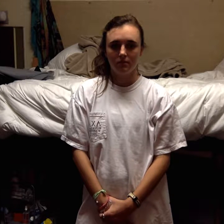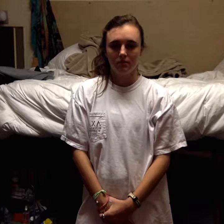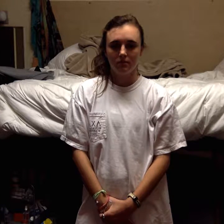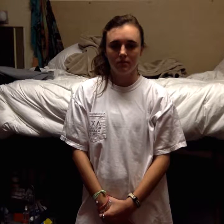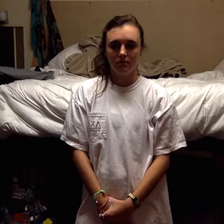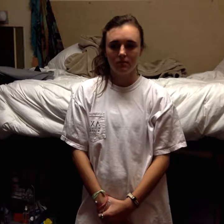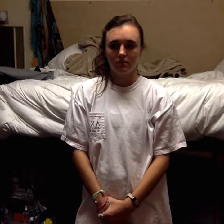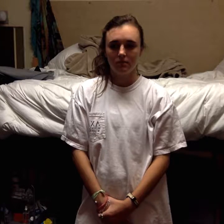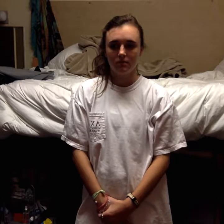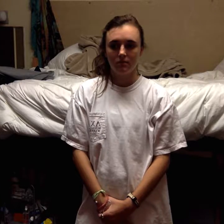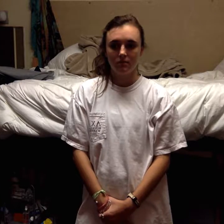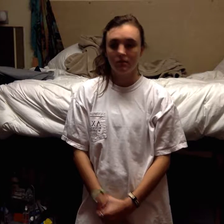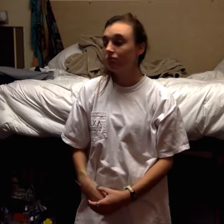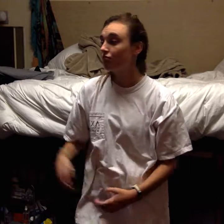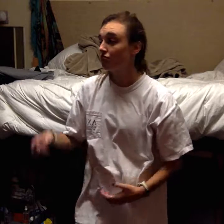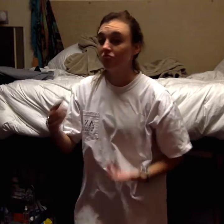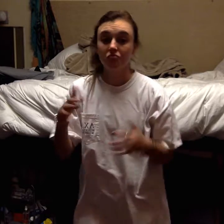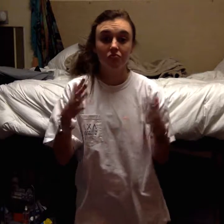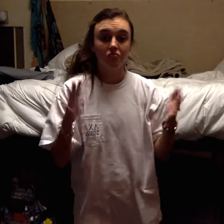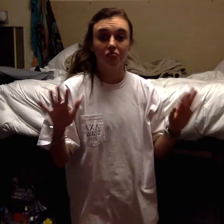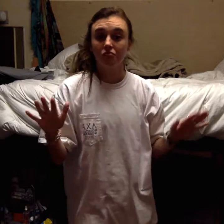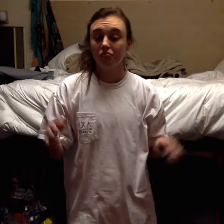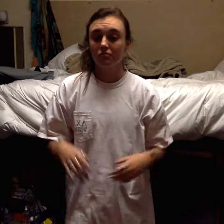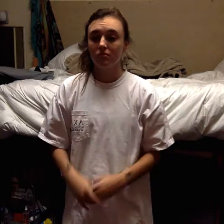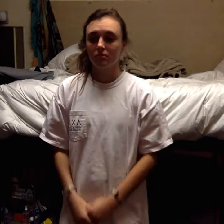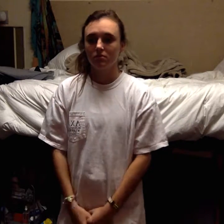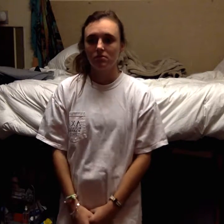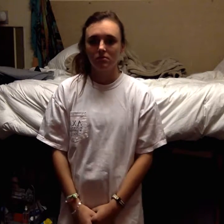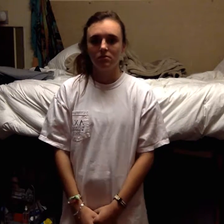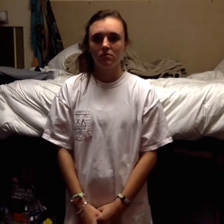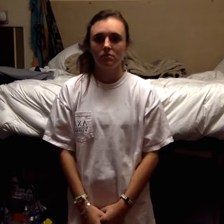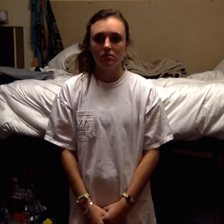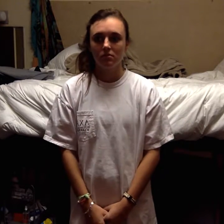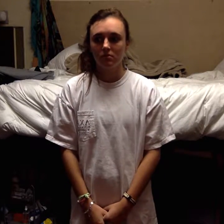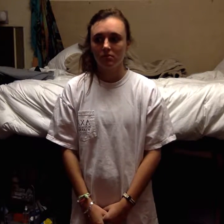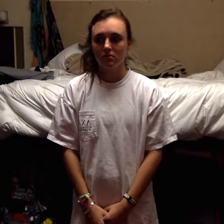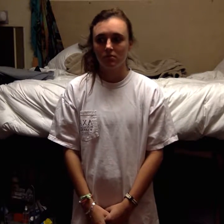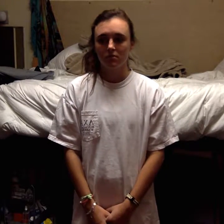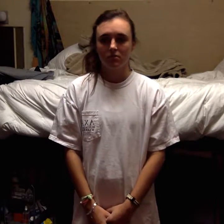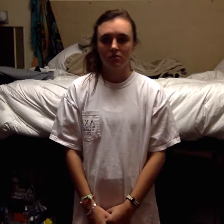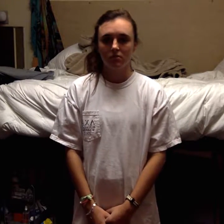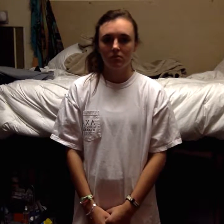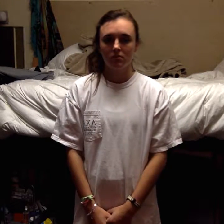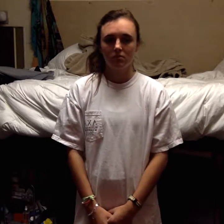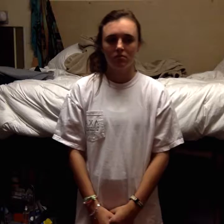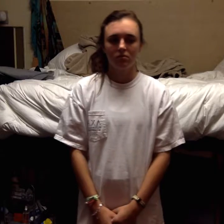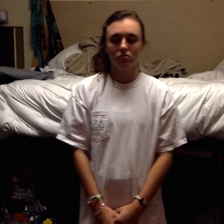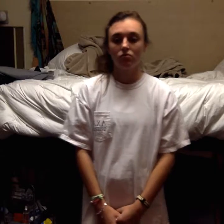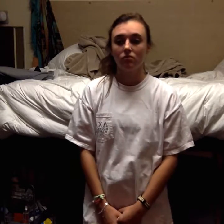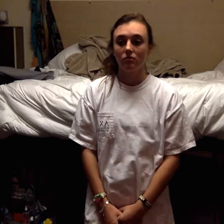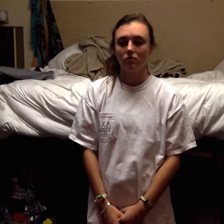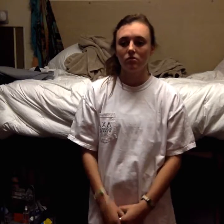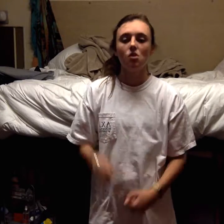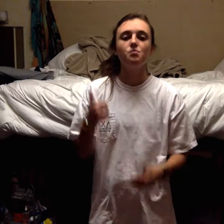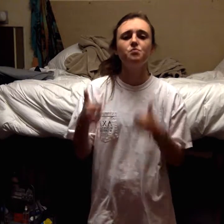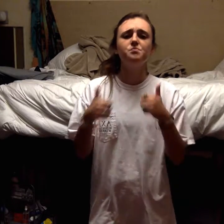Did everyone finish that? The only one that remains incomplete is which cube? Eye